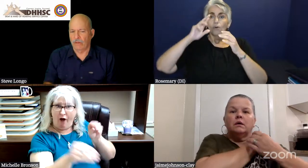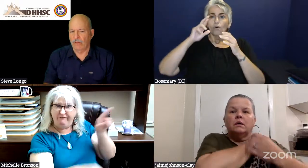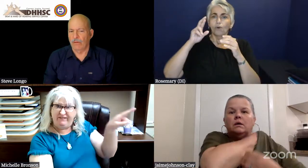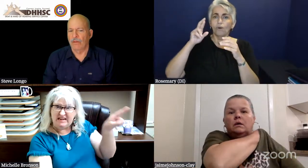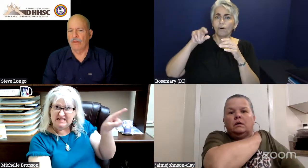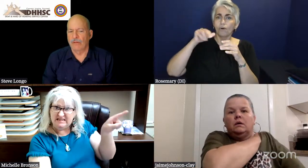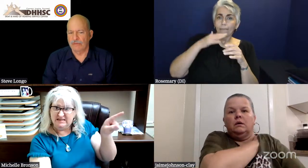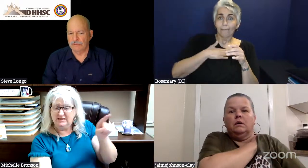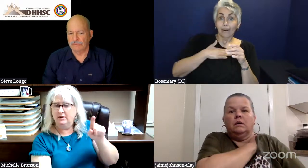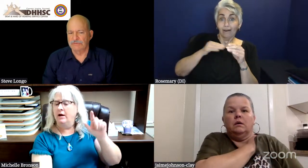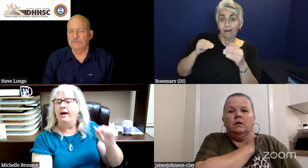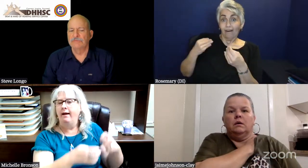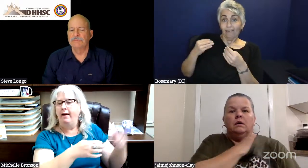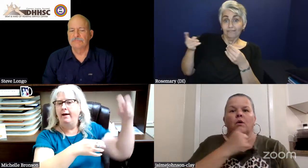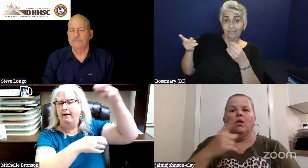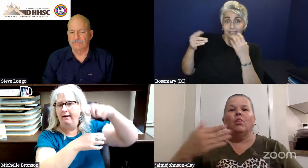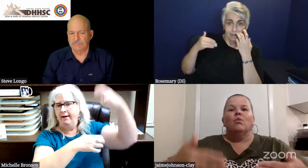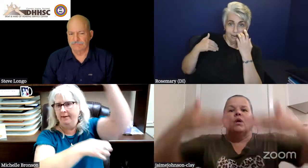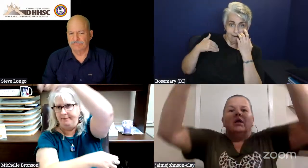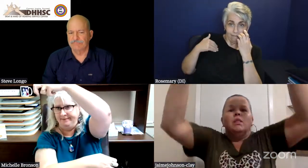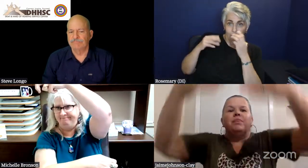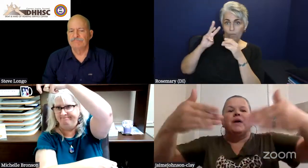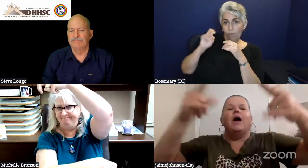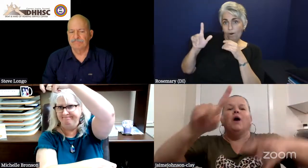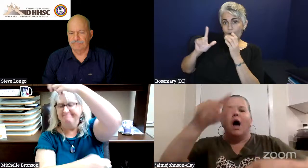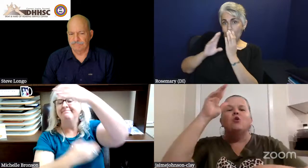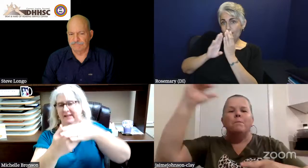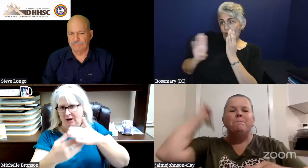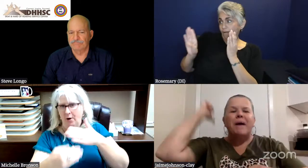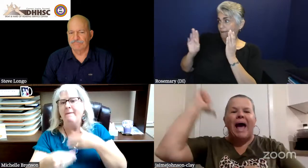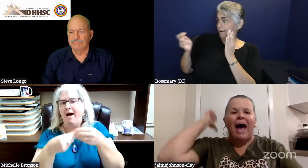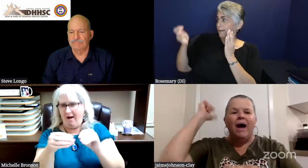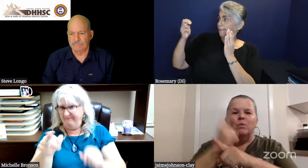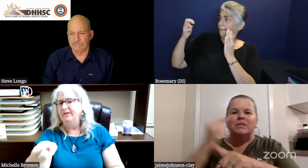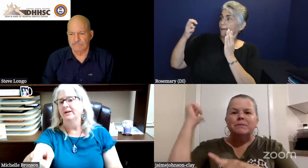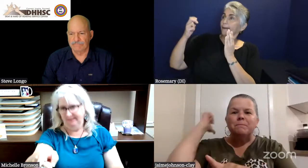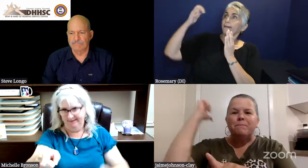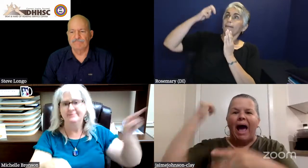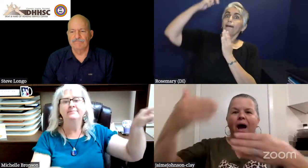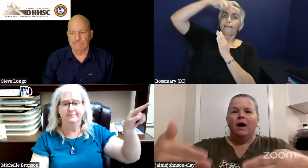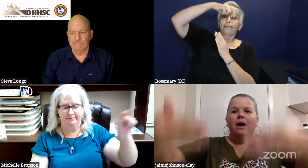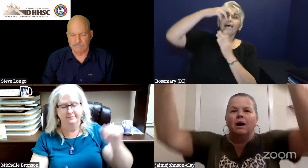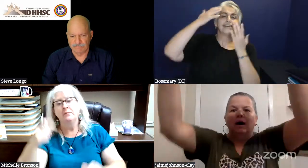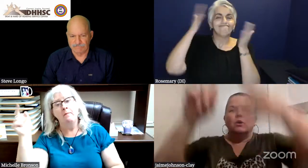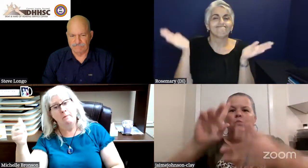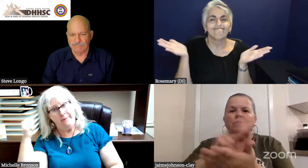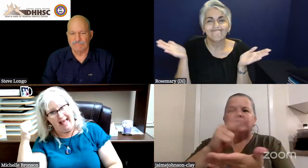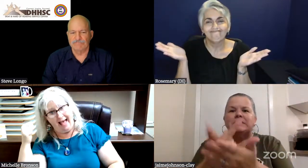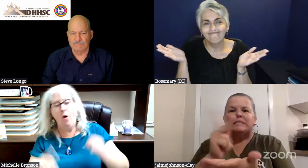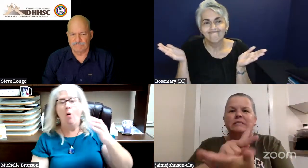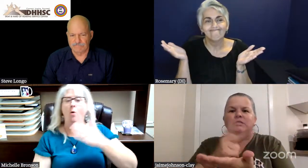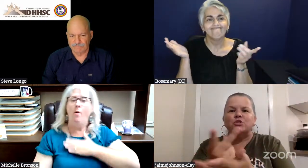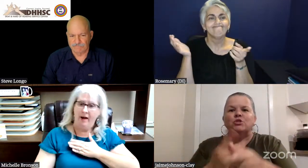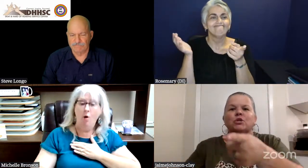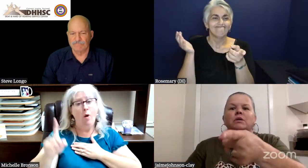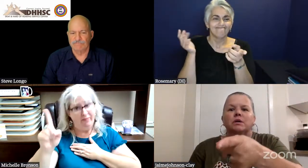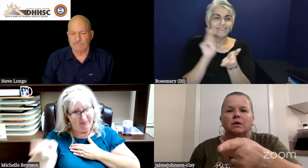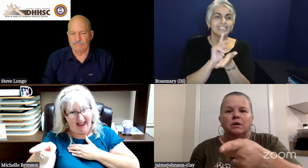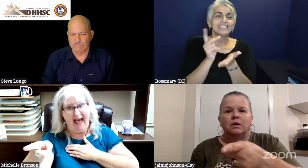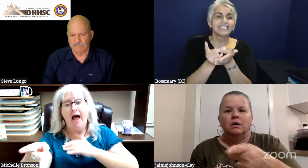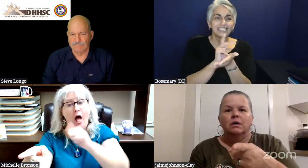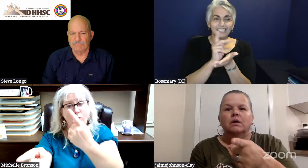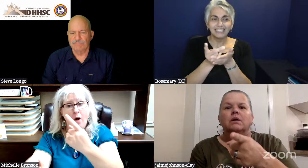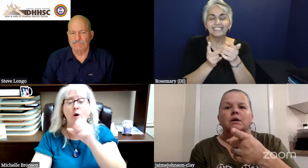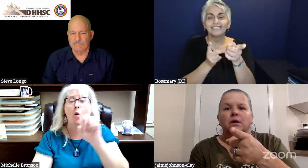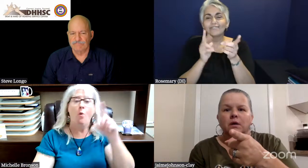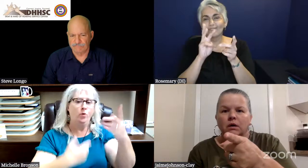a tree and then onto the roof, but my office has a wall, and it might be that they were able to climb